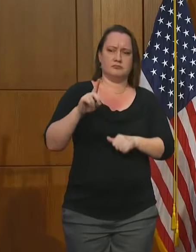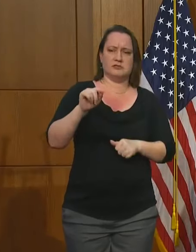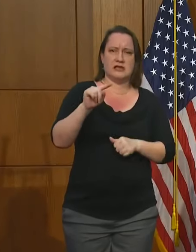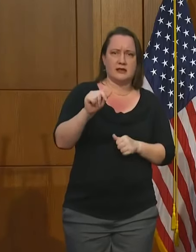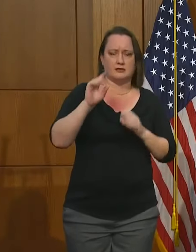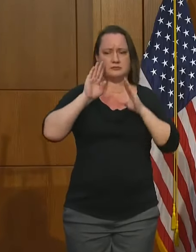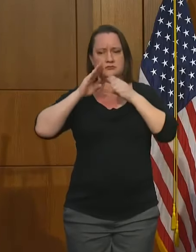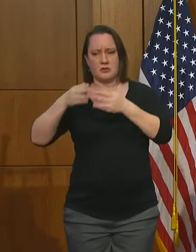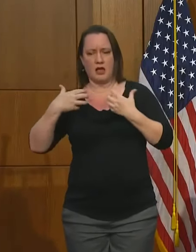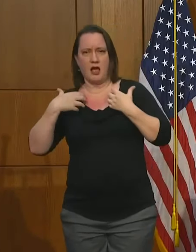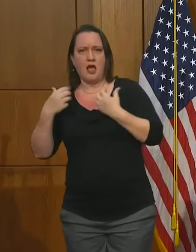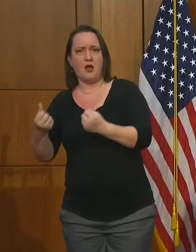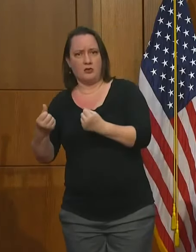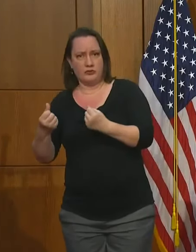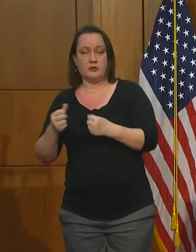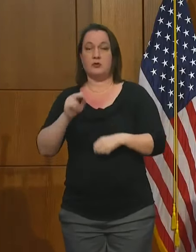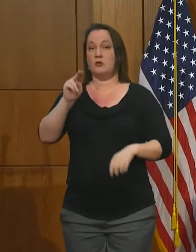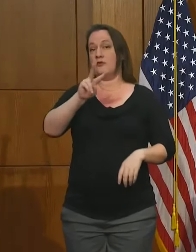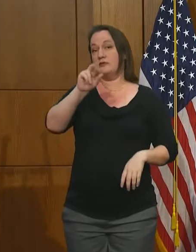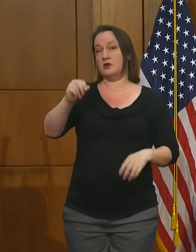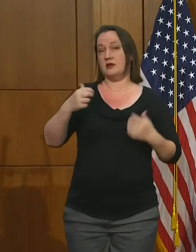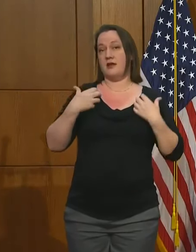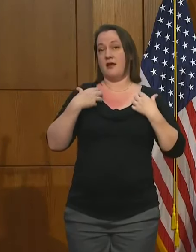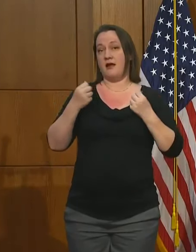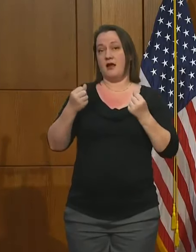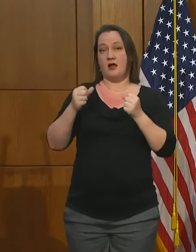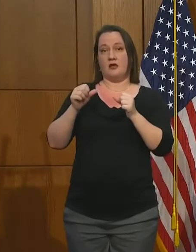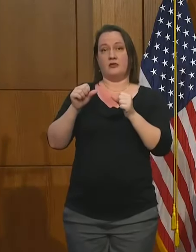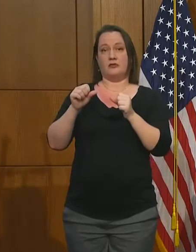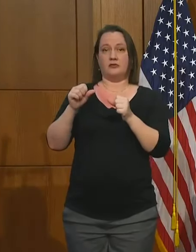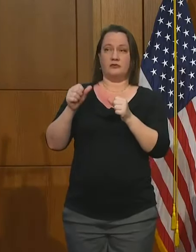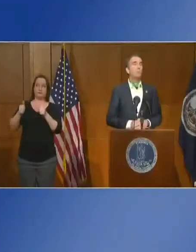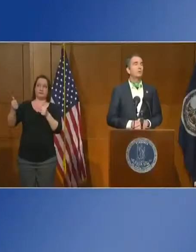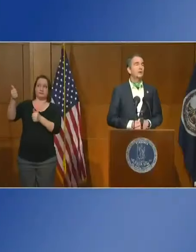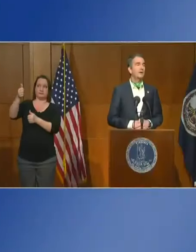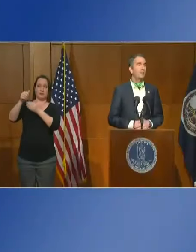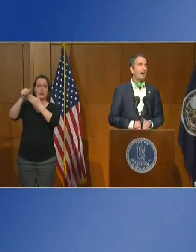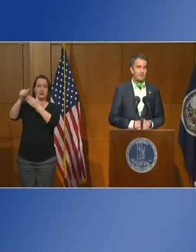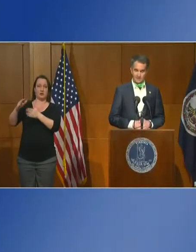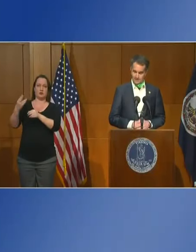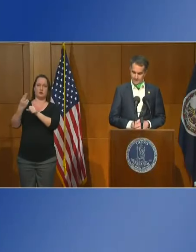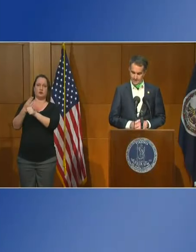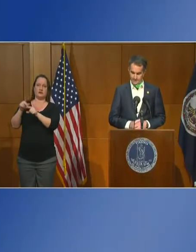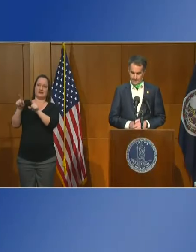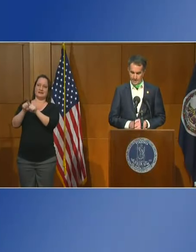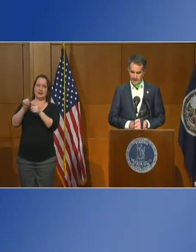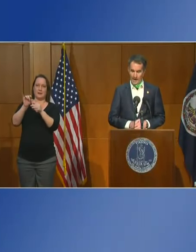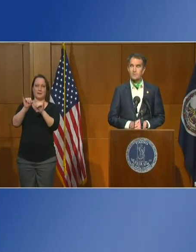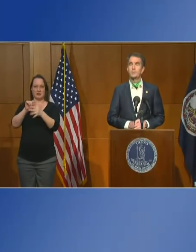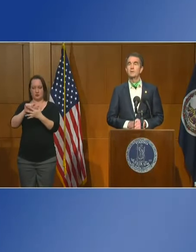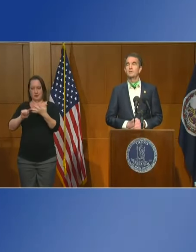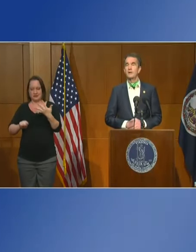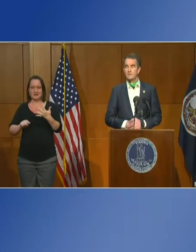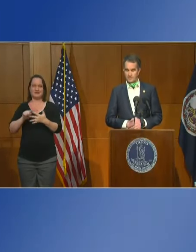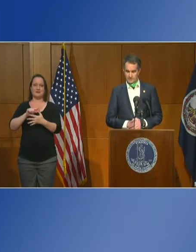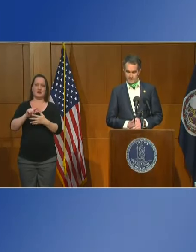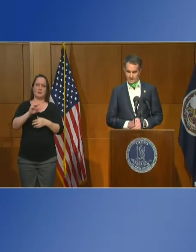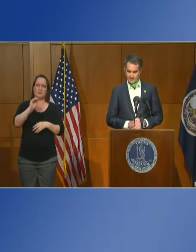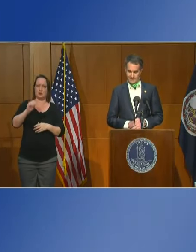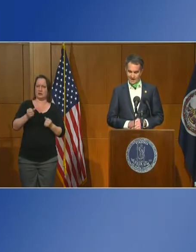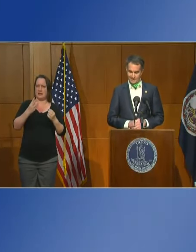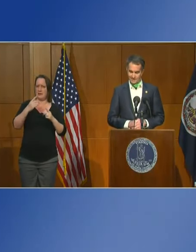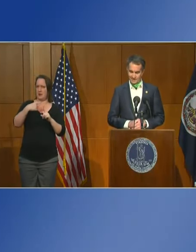Virginia health officials are using the same metrics that we're using for the state: percent positivity,